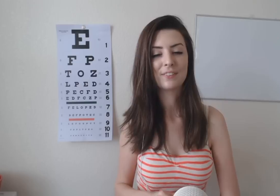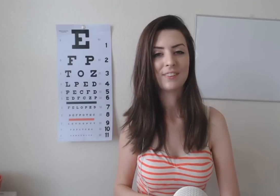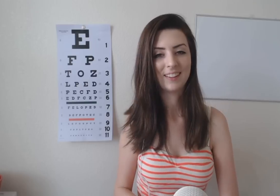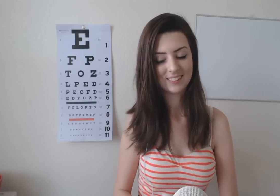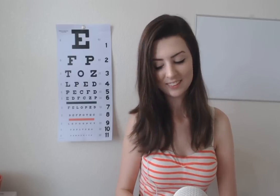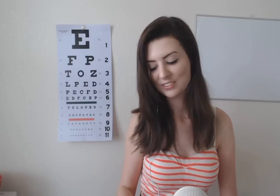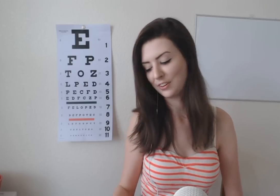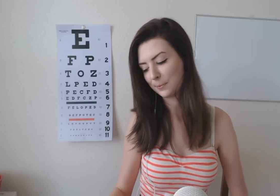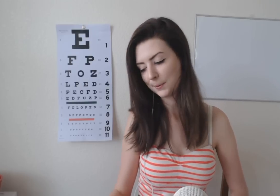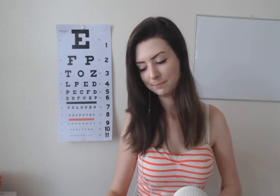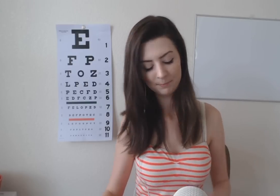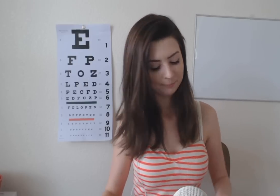Perfect, good job.